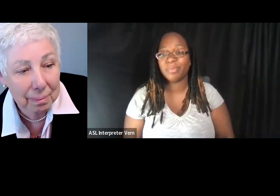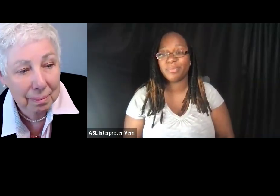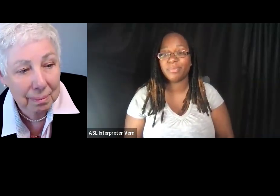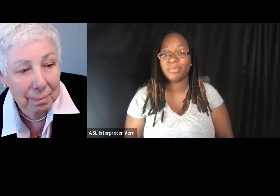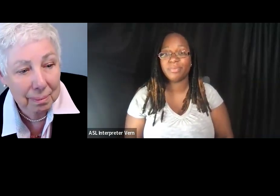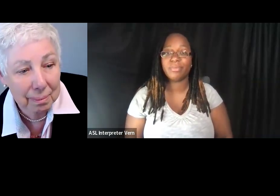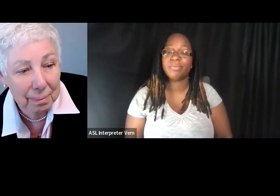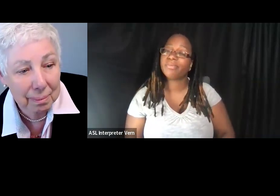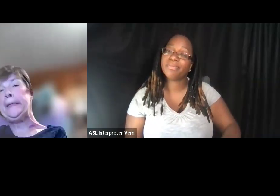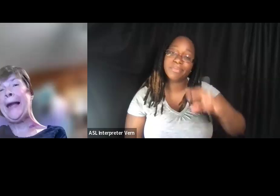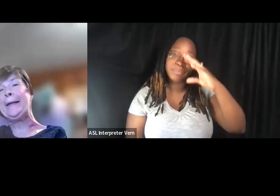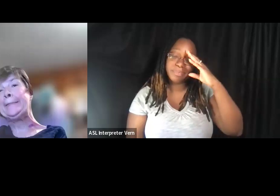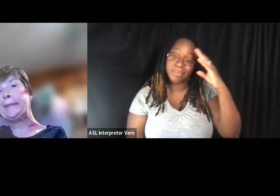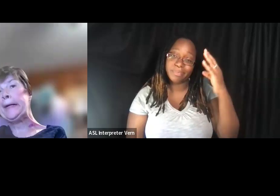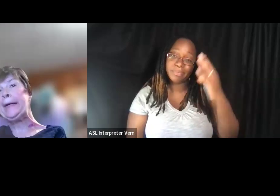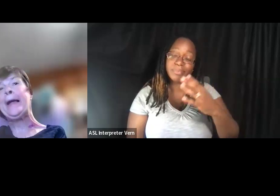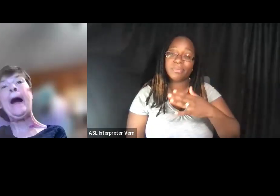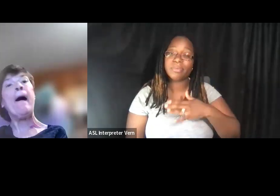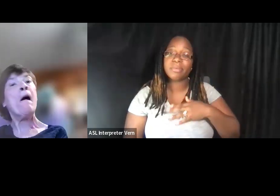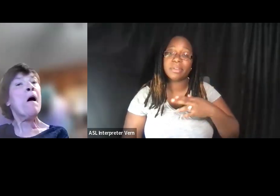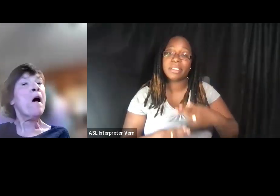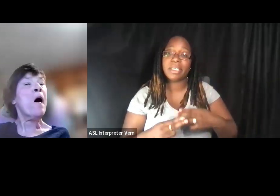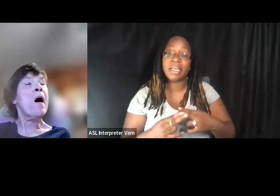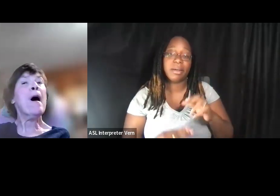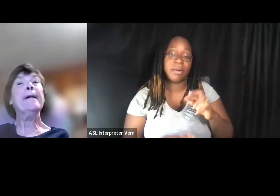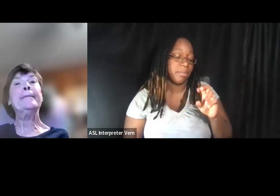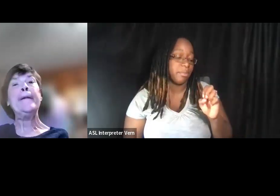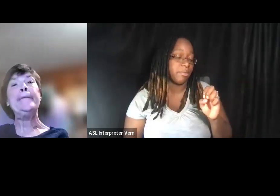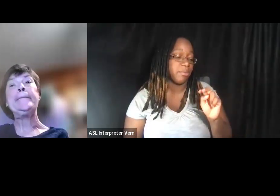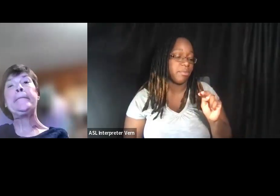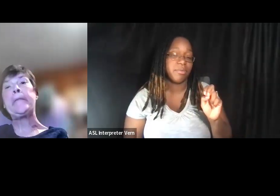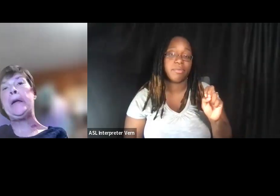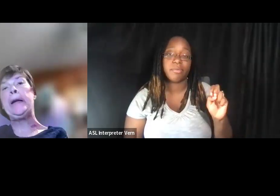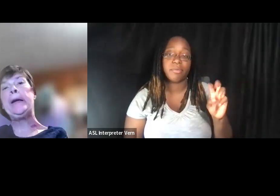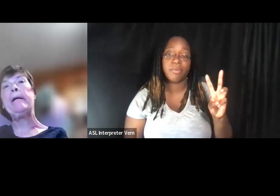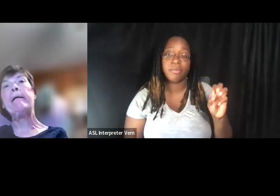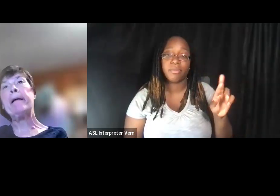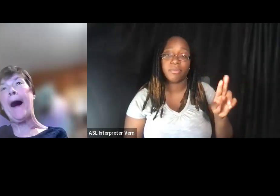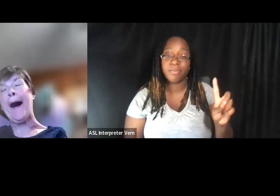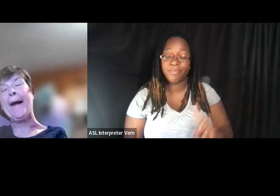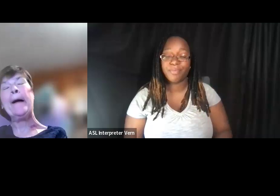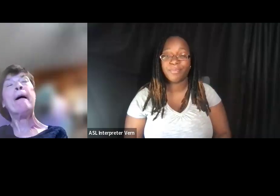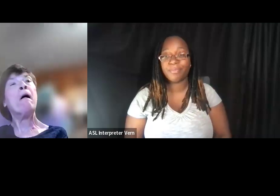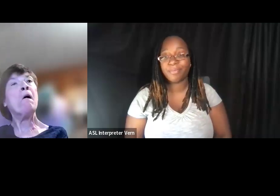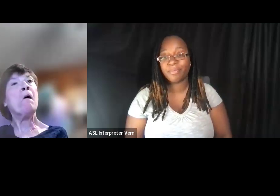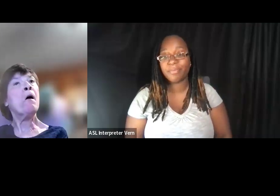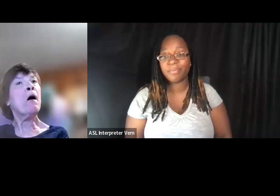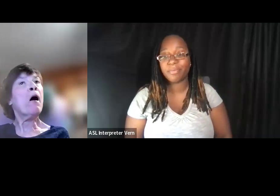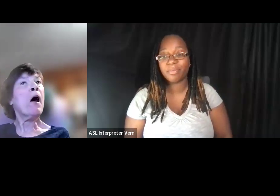Hello, my name is Renee. I'm from CIL,